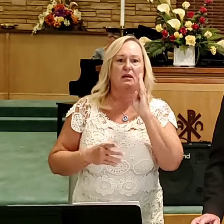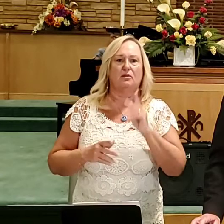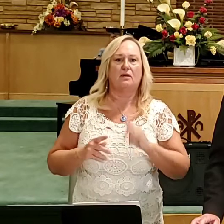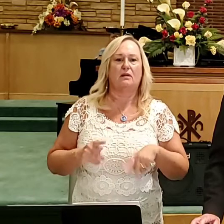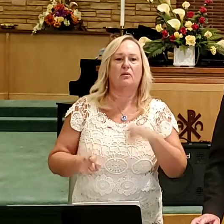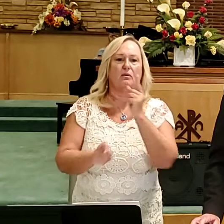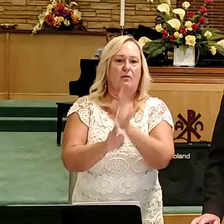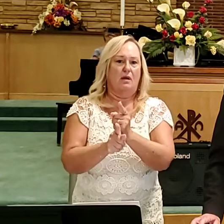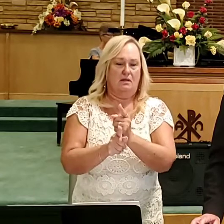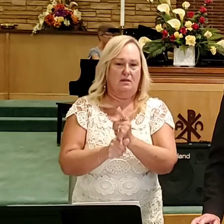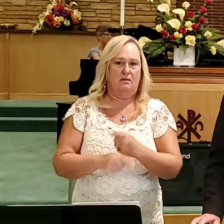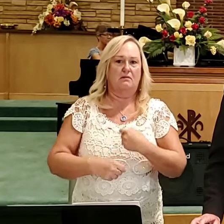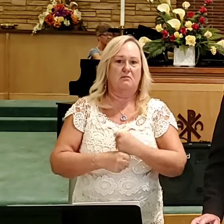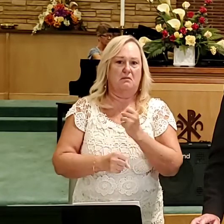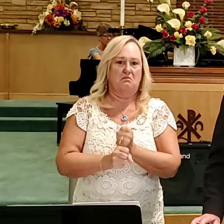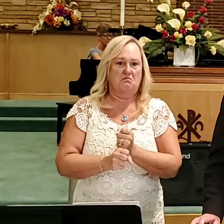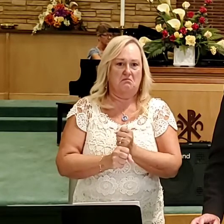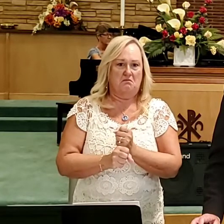be treated rightly.